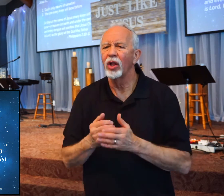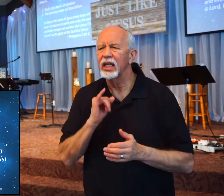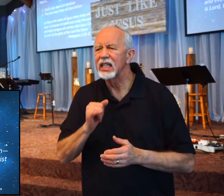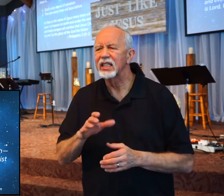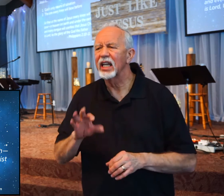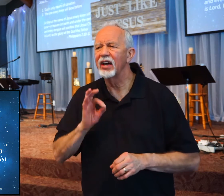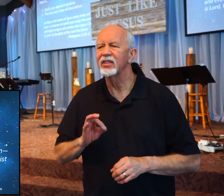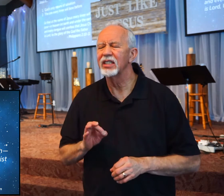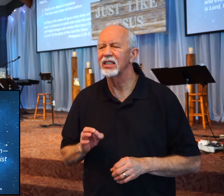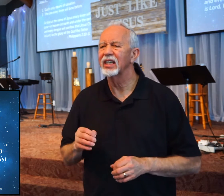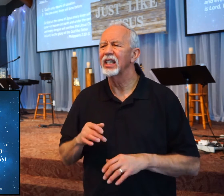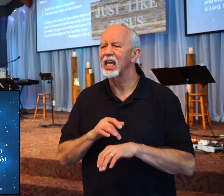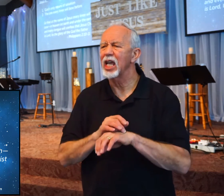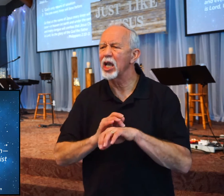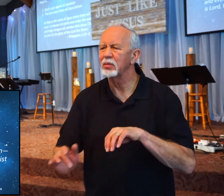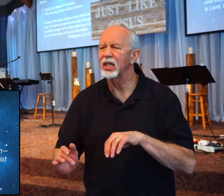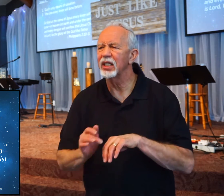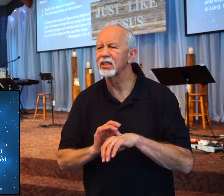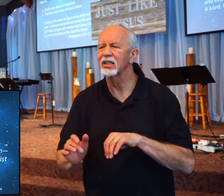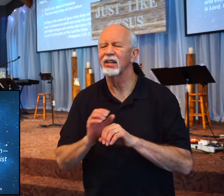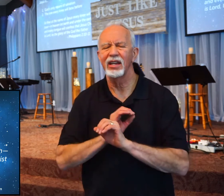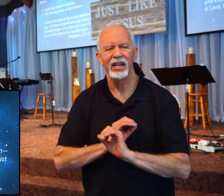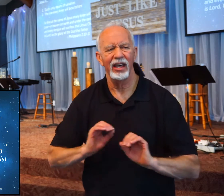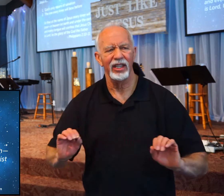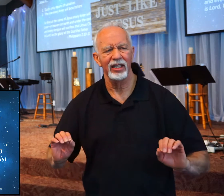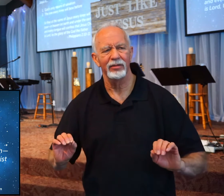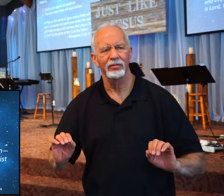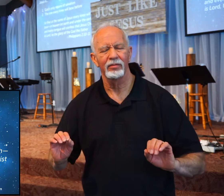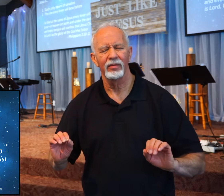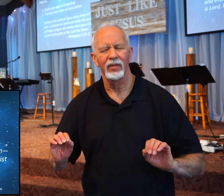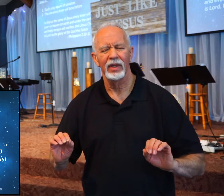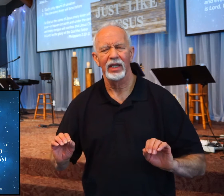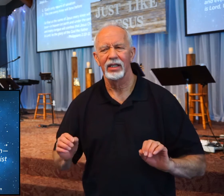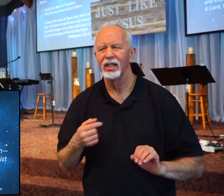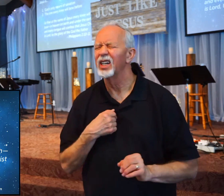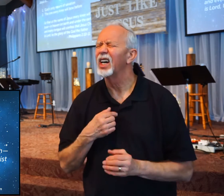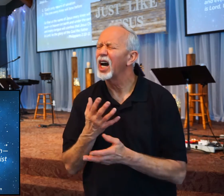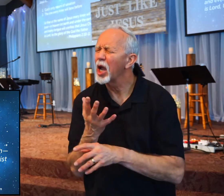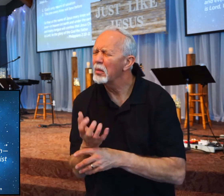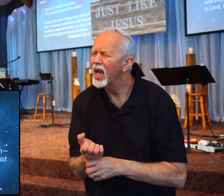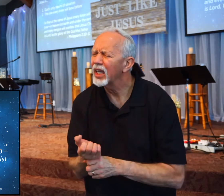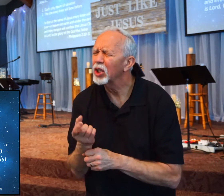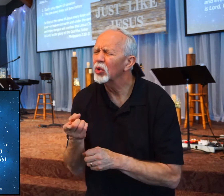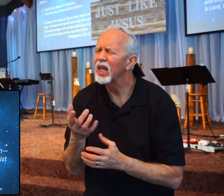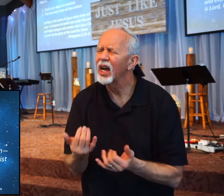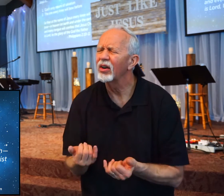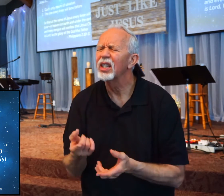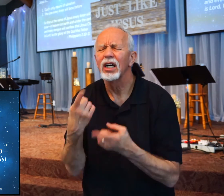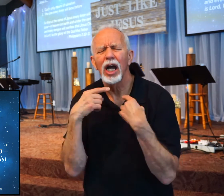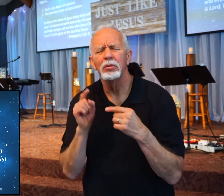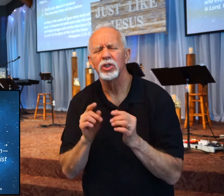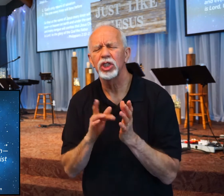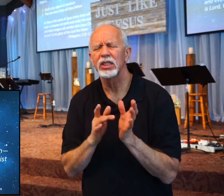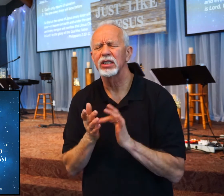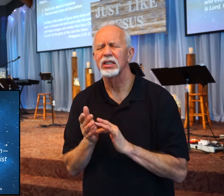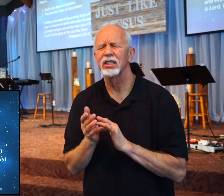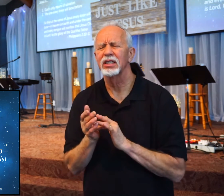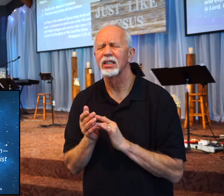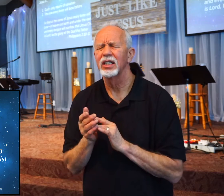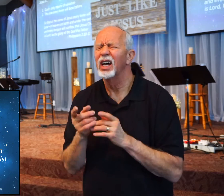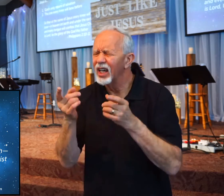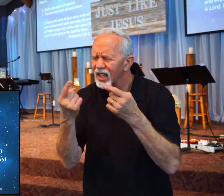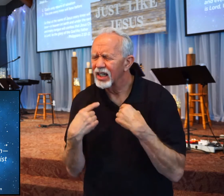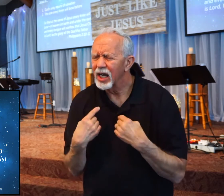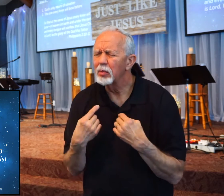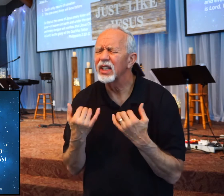empty shelves. Nothing. And so I plead with you. Come to Jesus. Come